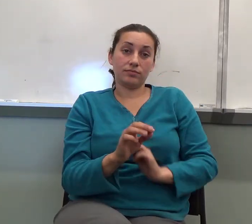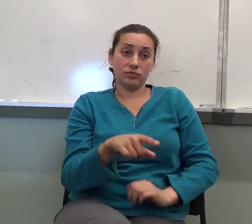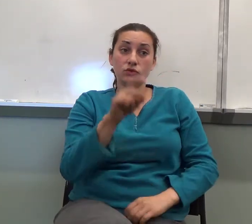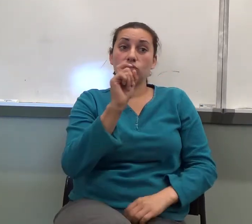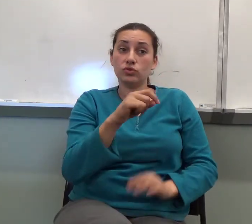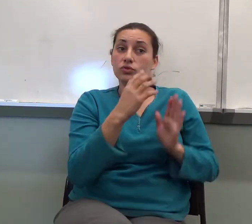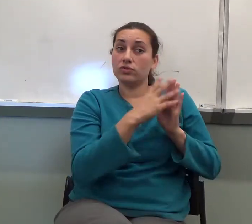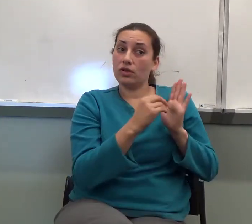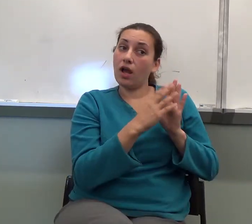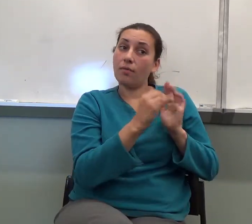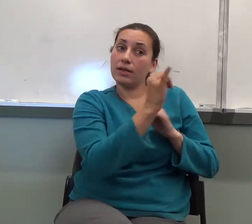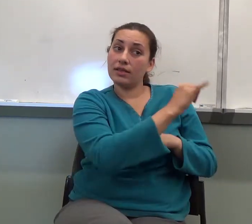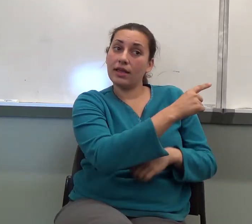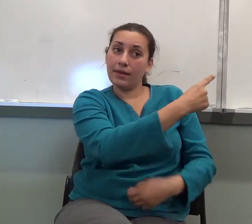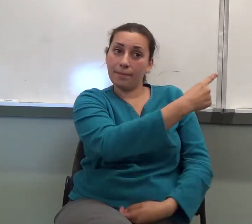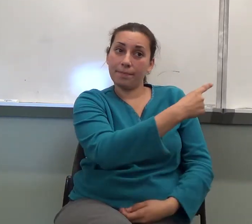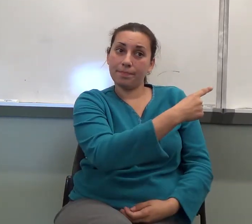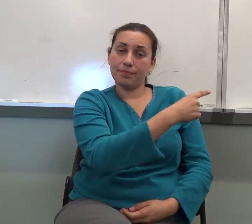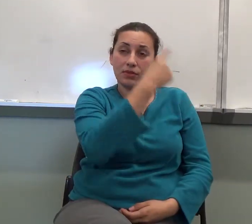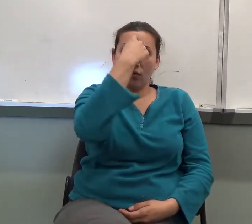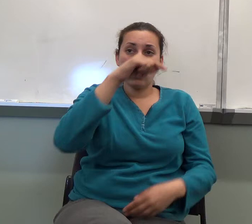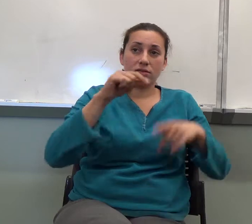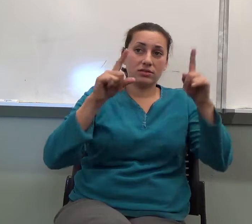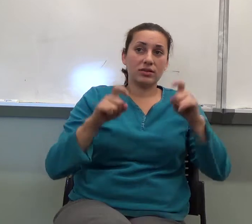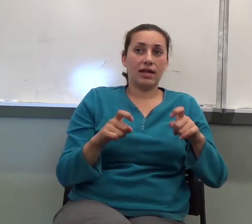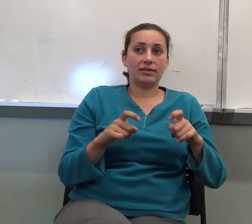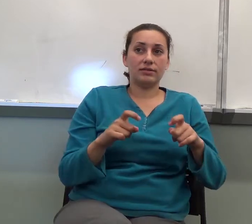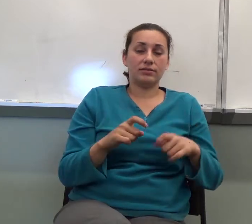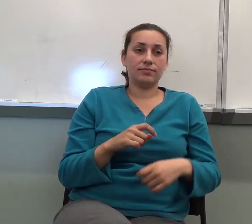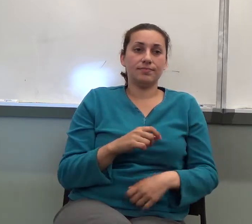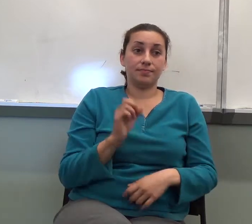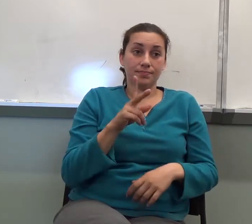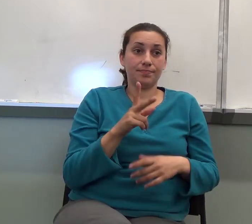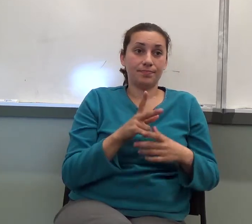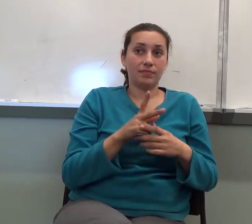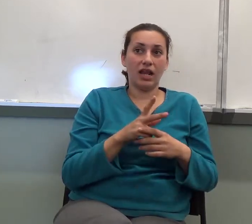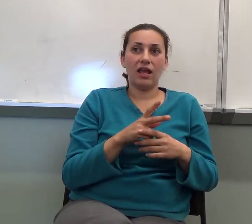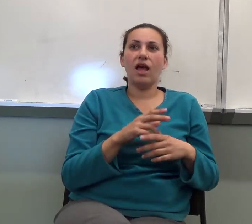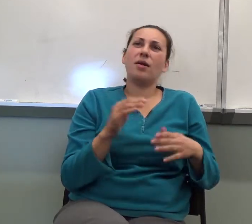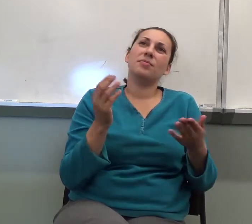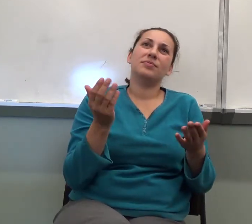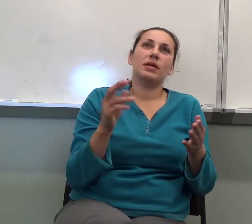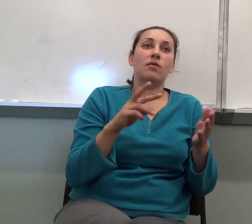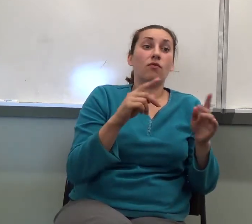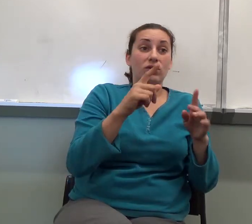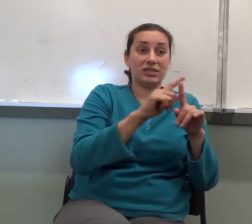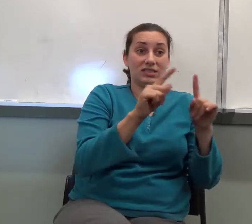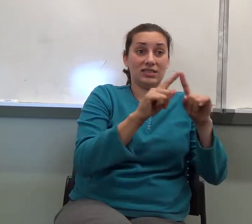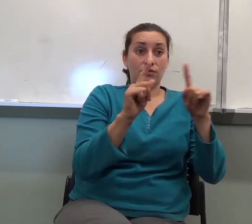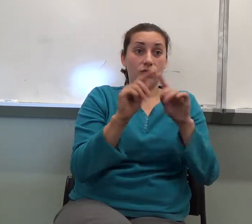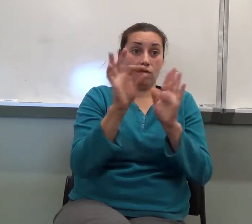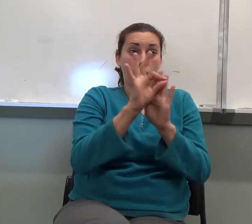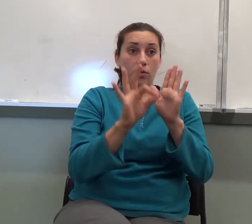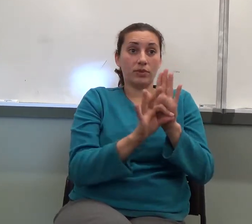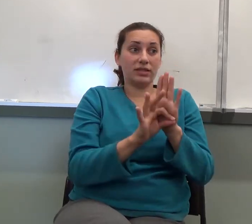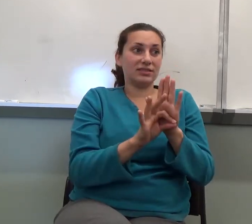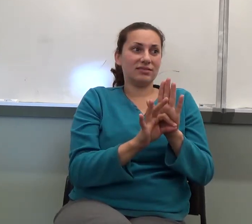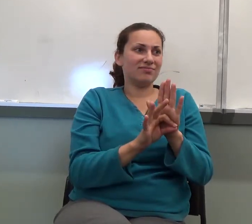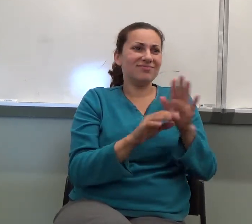That's fine. You know, so you can recognize the different words that are used in different businesses and so forth. But they're the same formula. The use of it is exactly